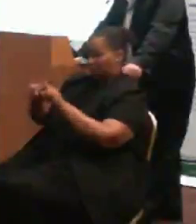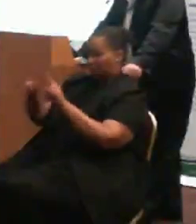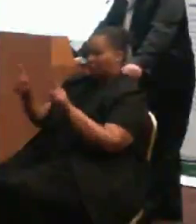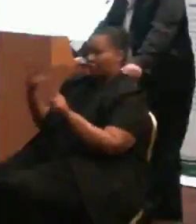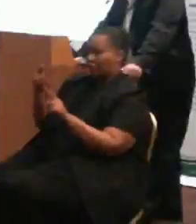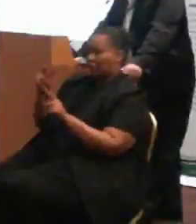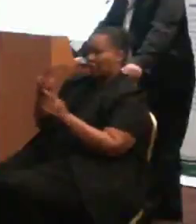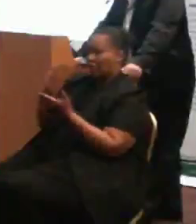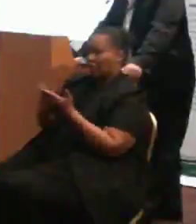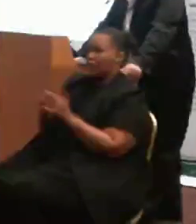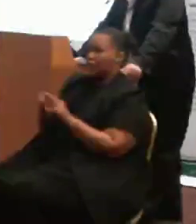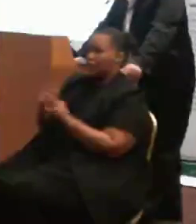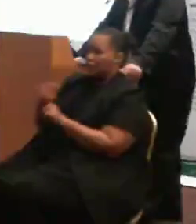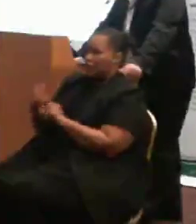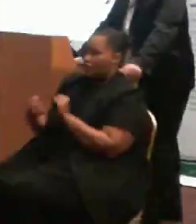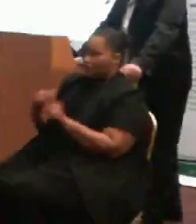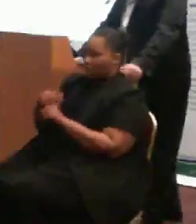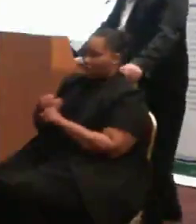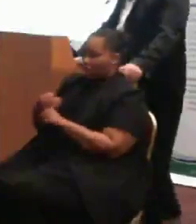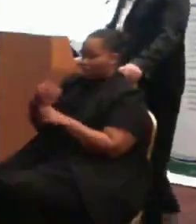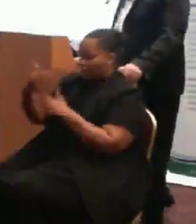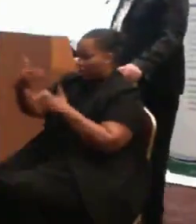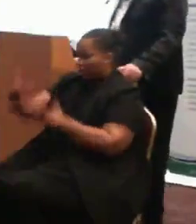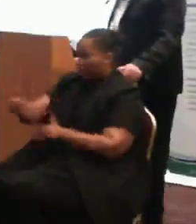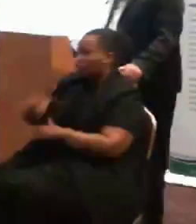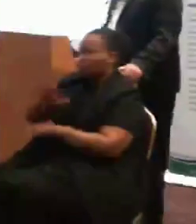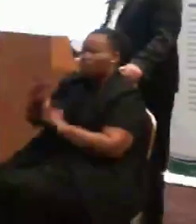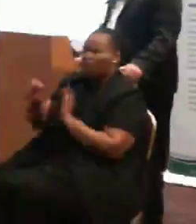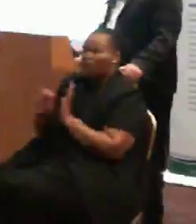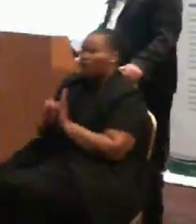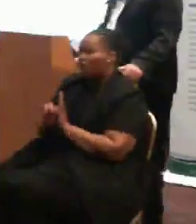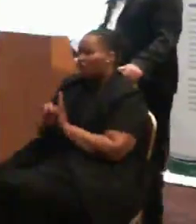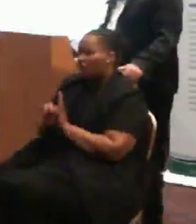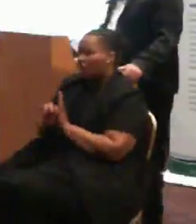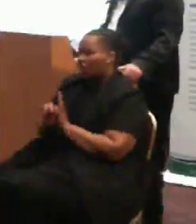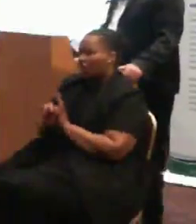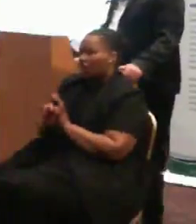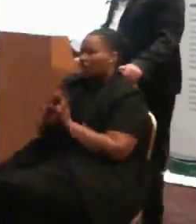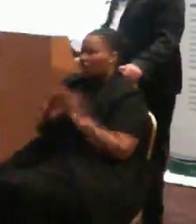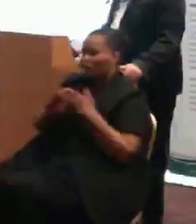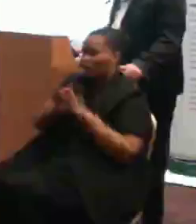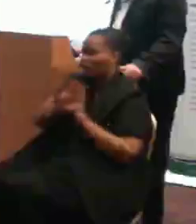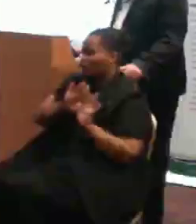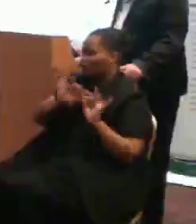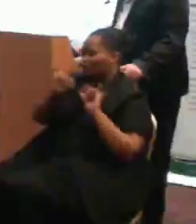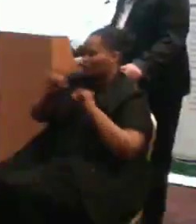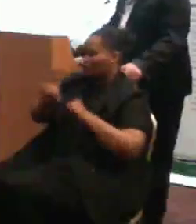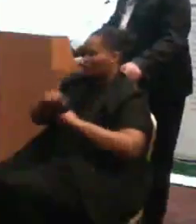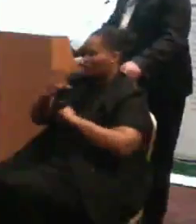a 3-year paradigm is definitely unethical. There's no way the public can agree to a 3-year increase.